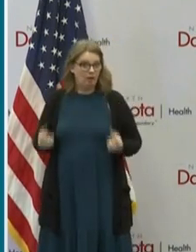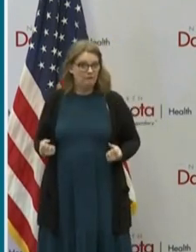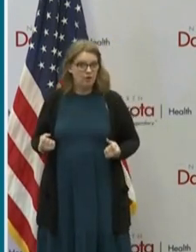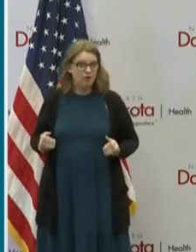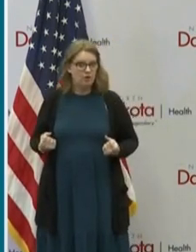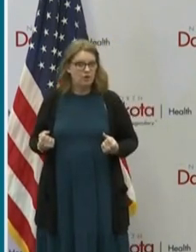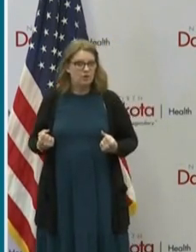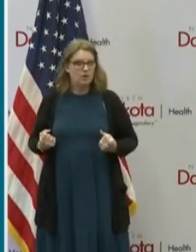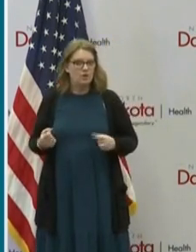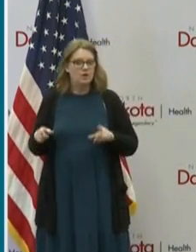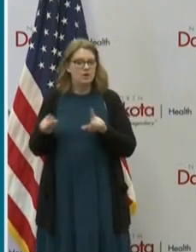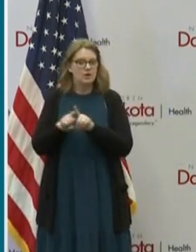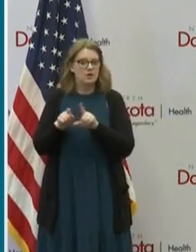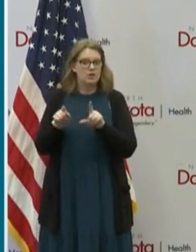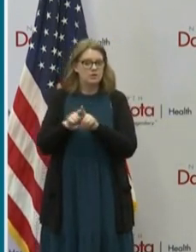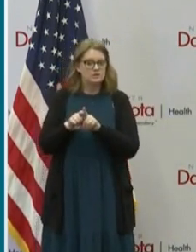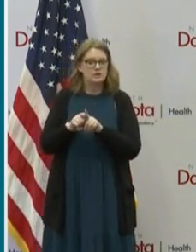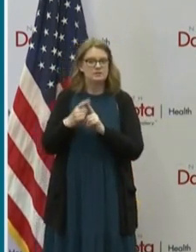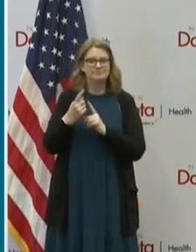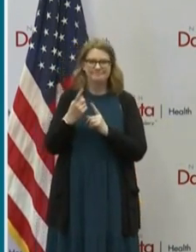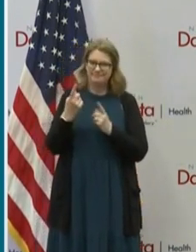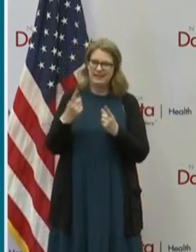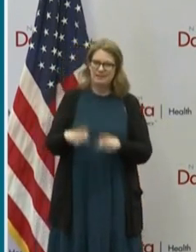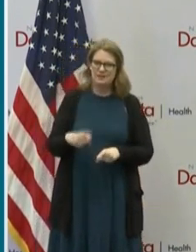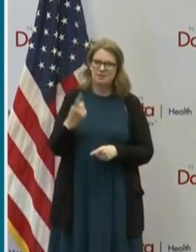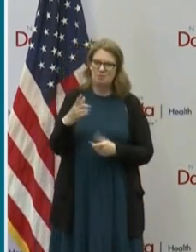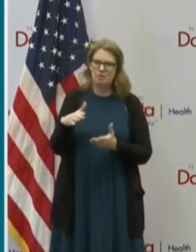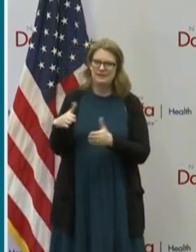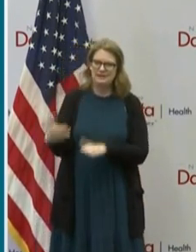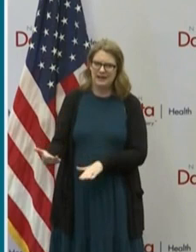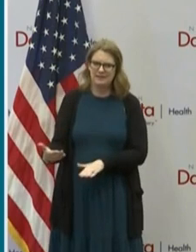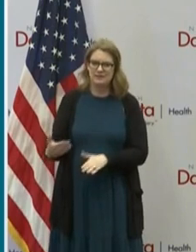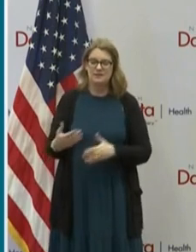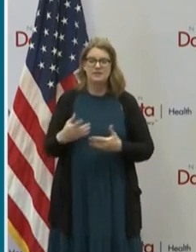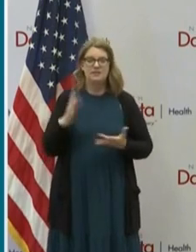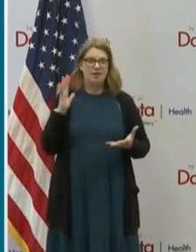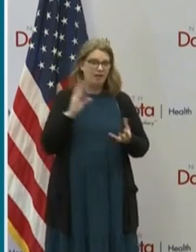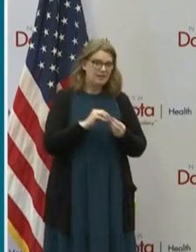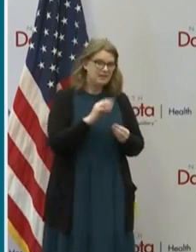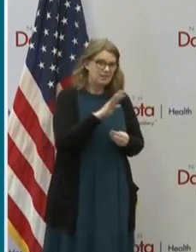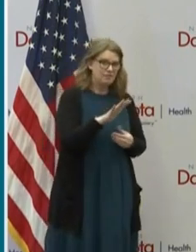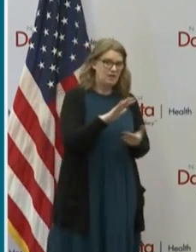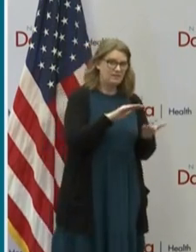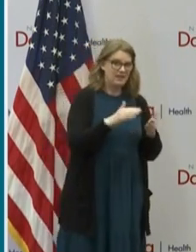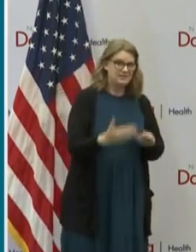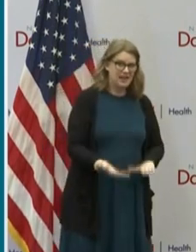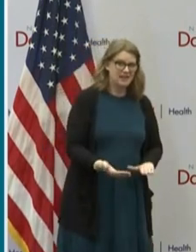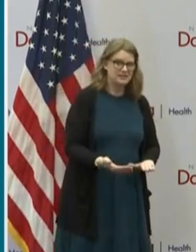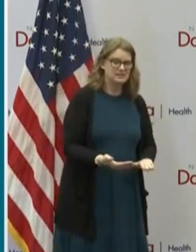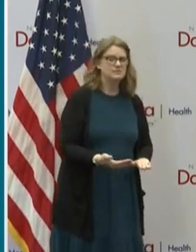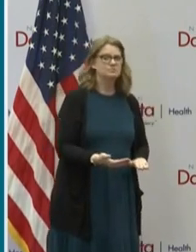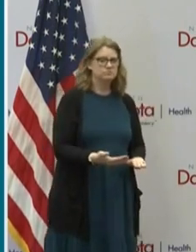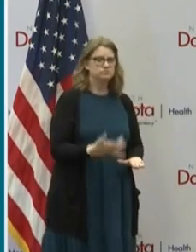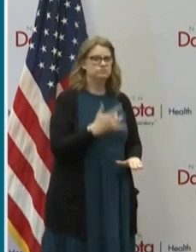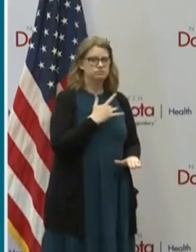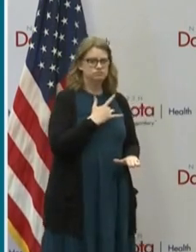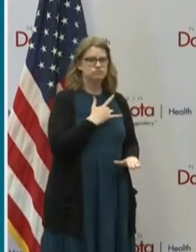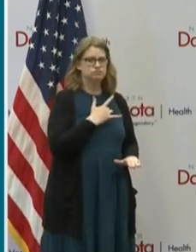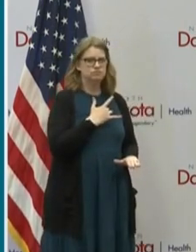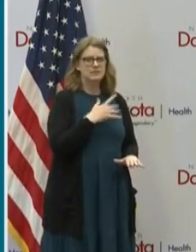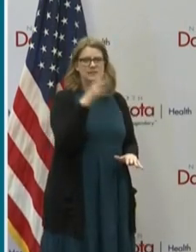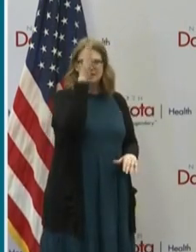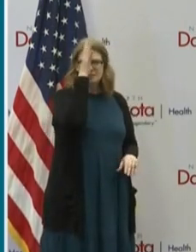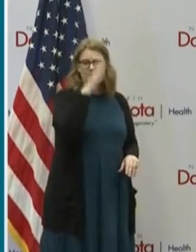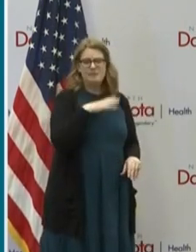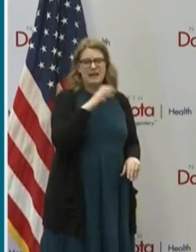as well as a number of recoveries, as well as 1 death. And again, so now we're at 45 deaths total for this. And this was a